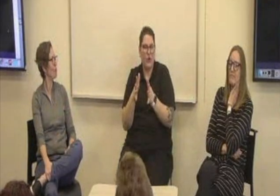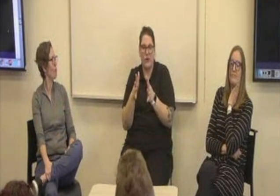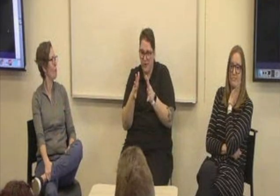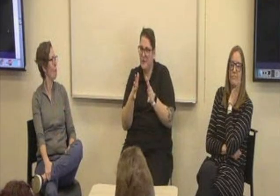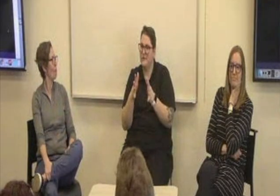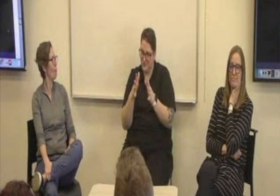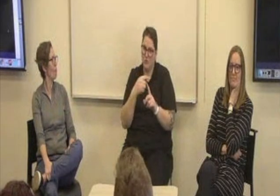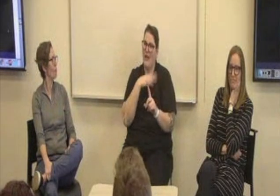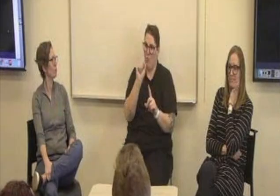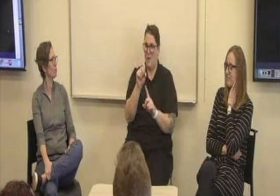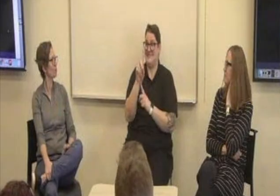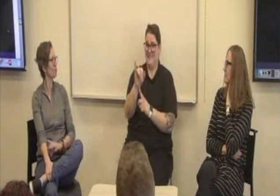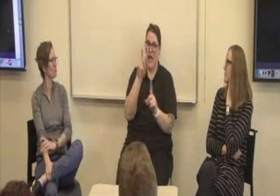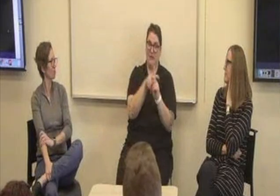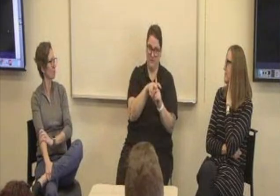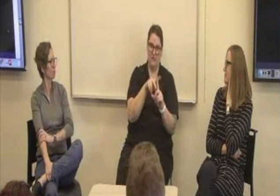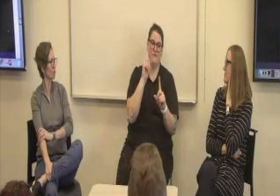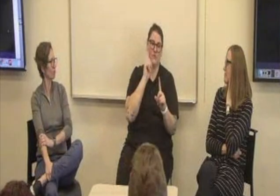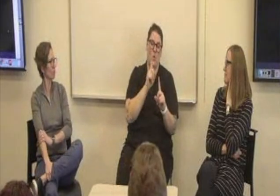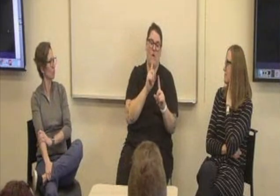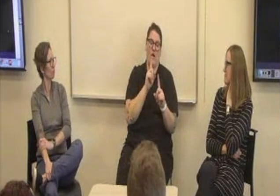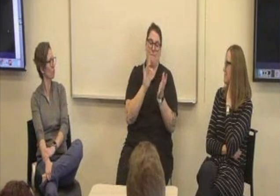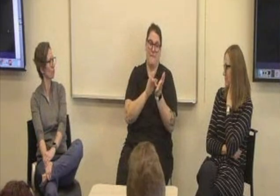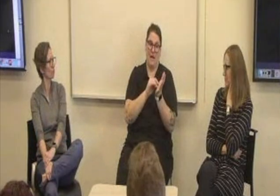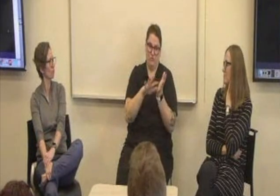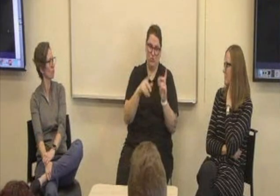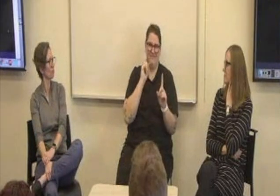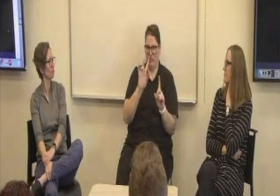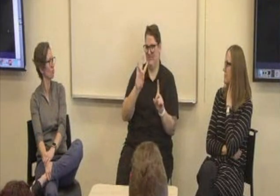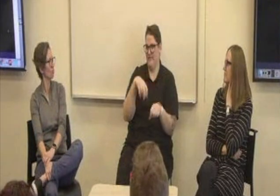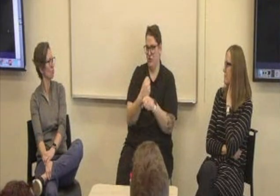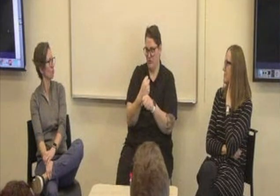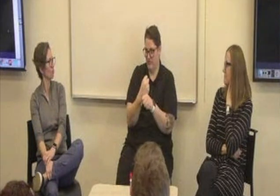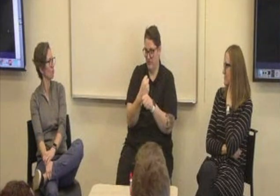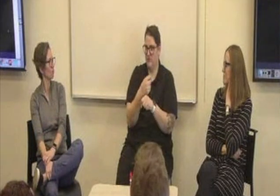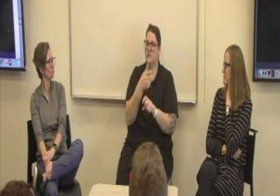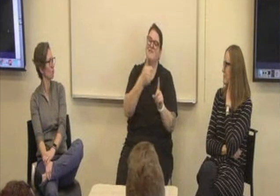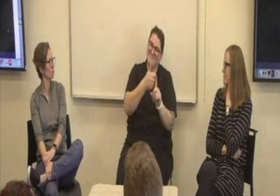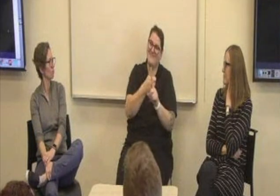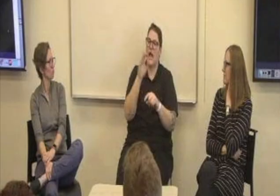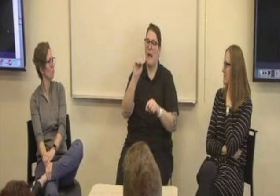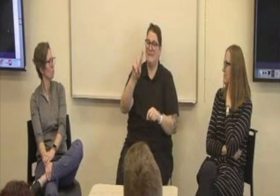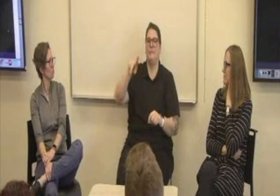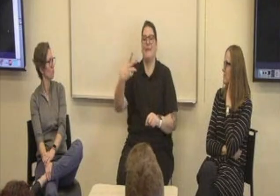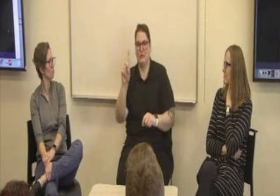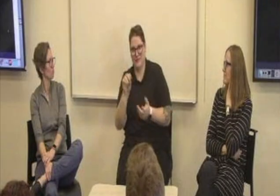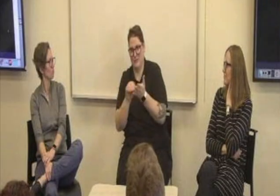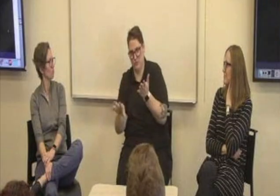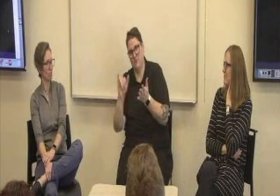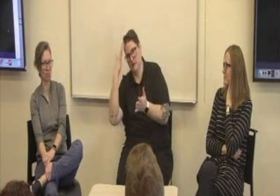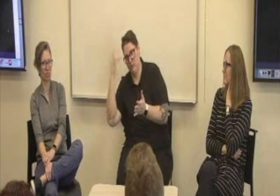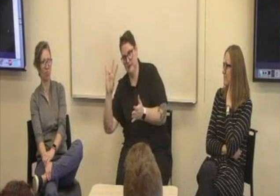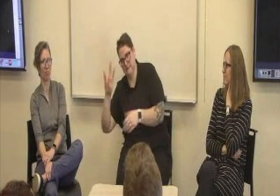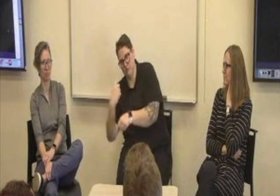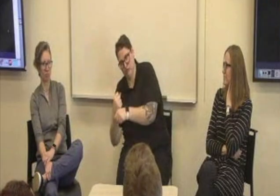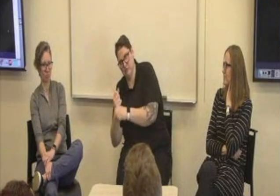So DI stands for designated interpreter. I was a designated interpreter for medical students for 7 years.